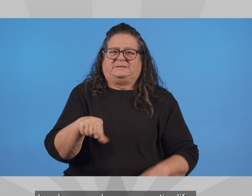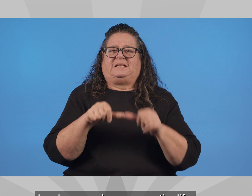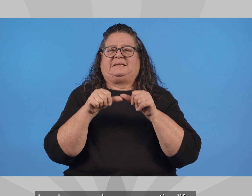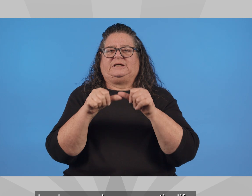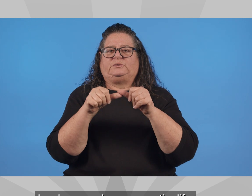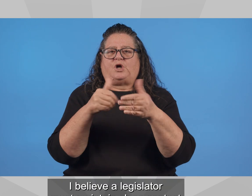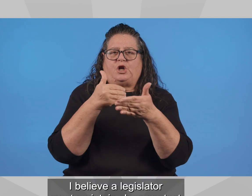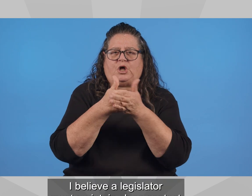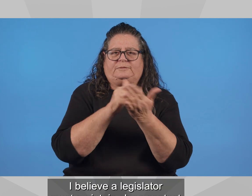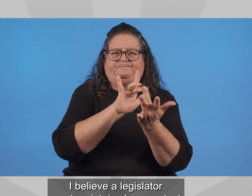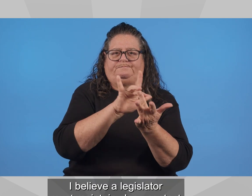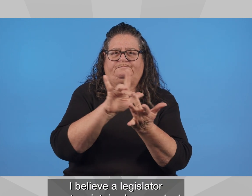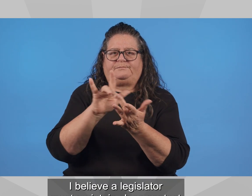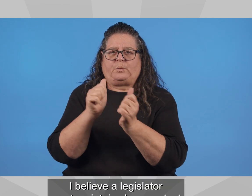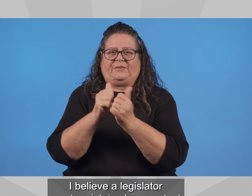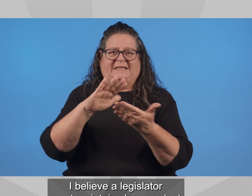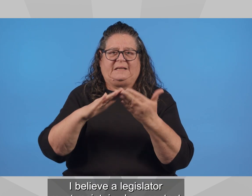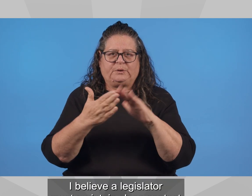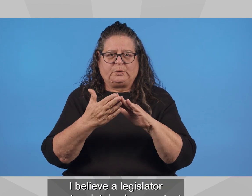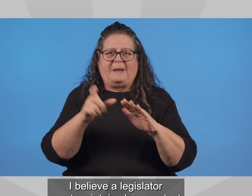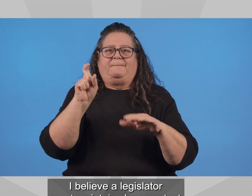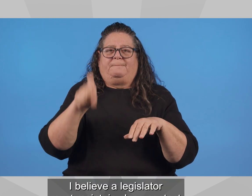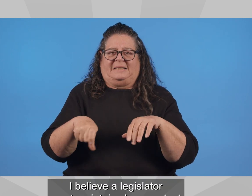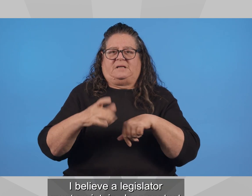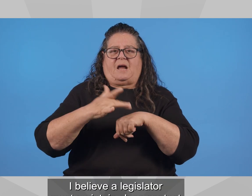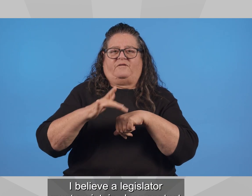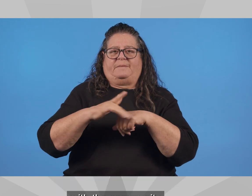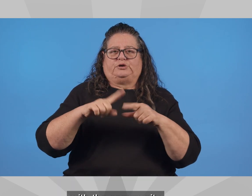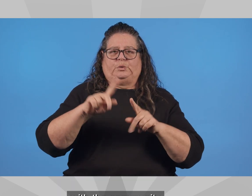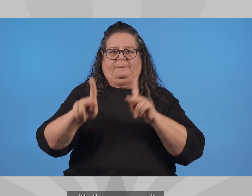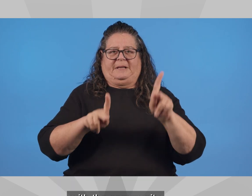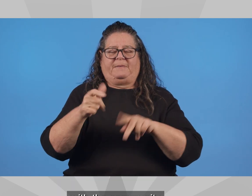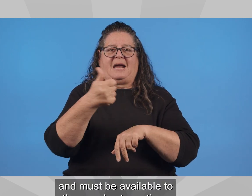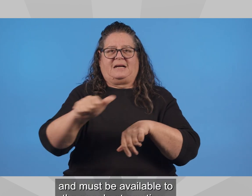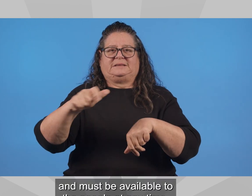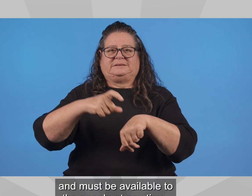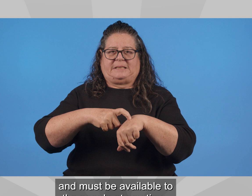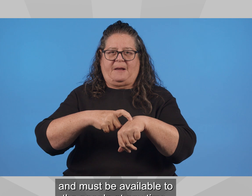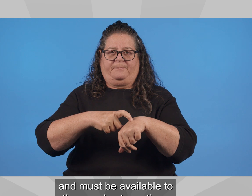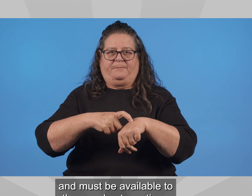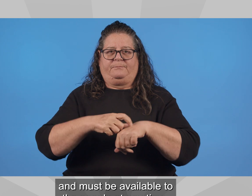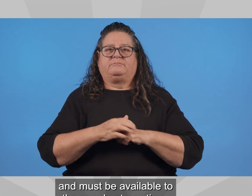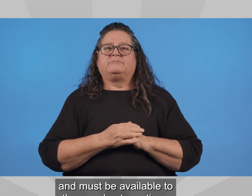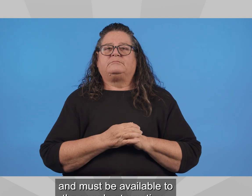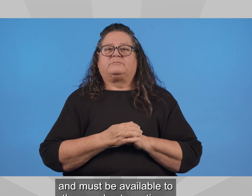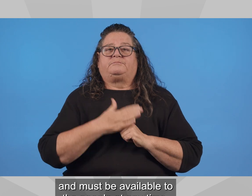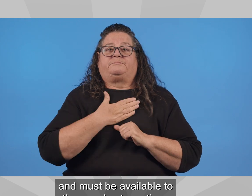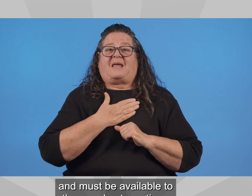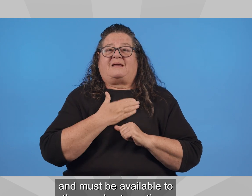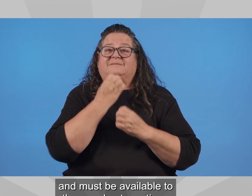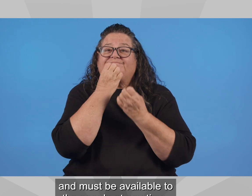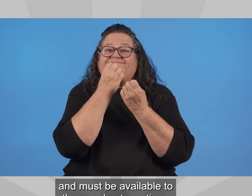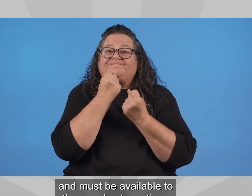life. I believe a legislator must maintain close contact with the community and must be available to the people